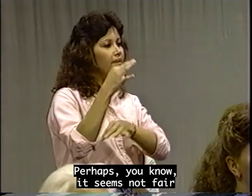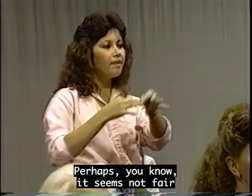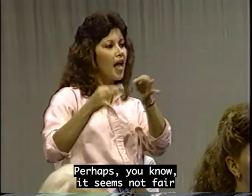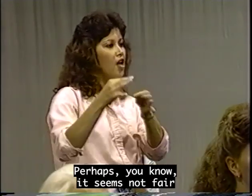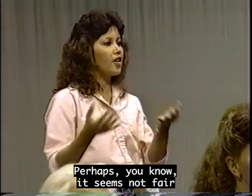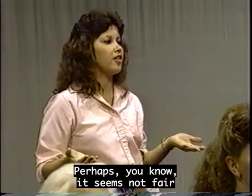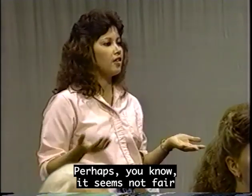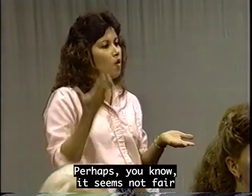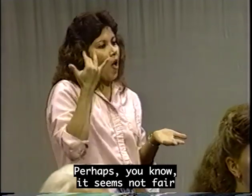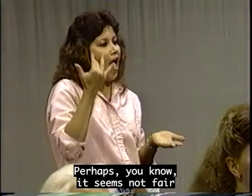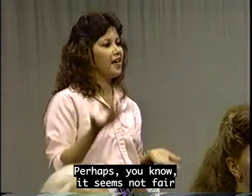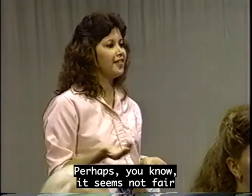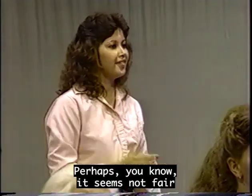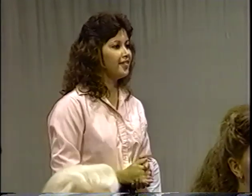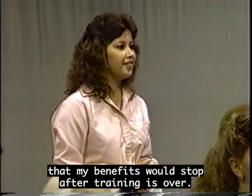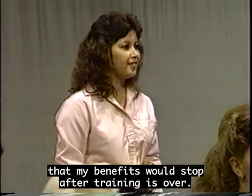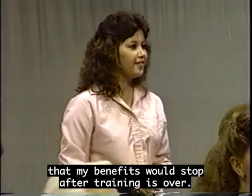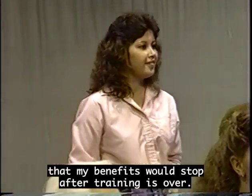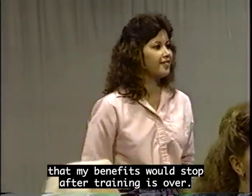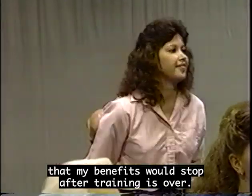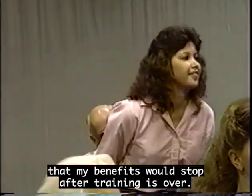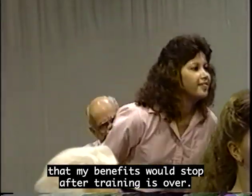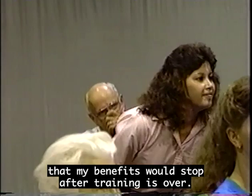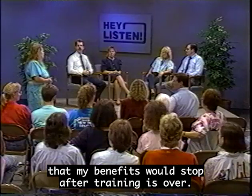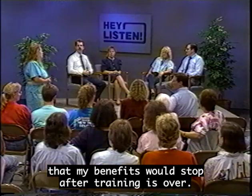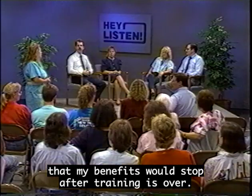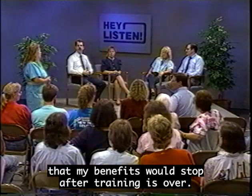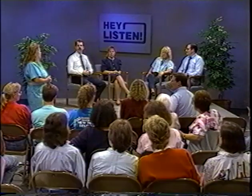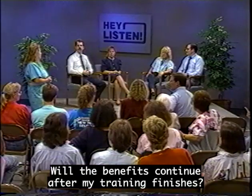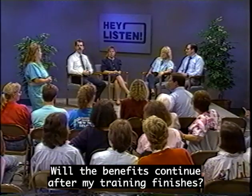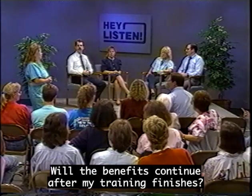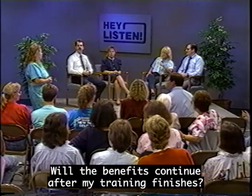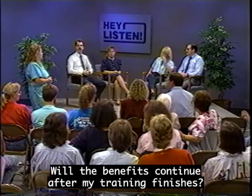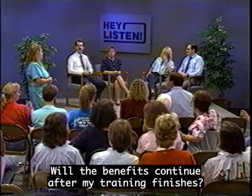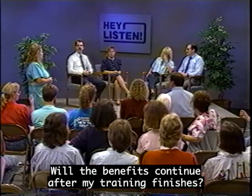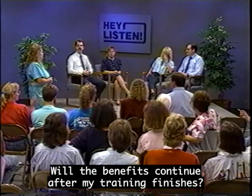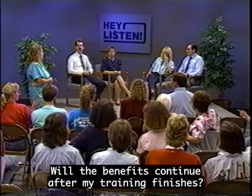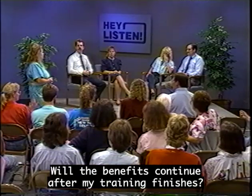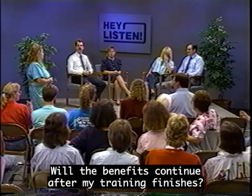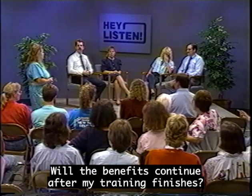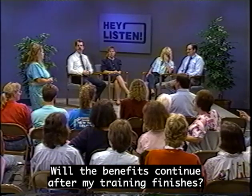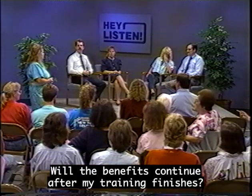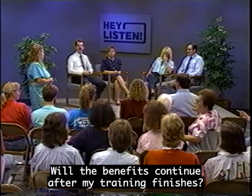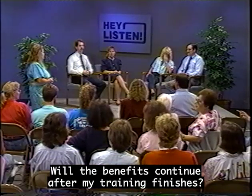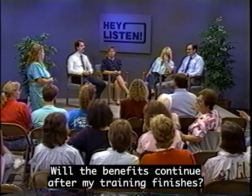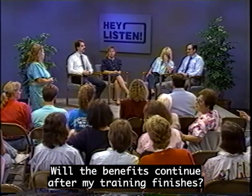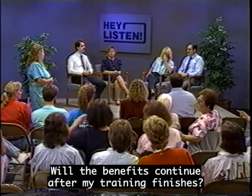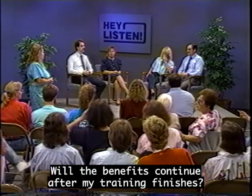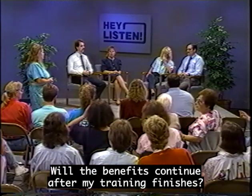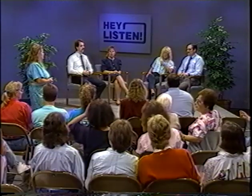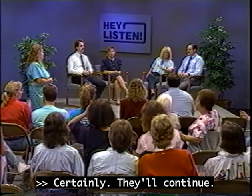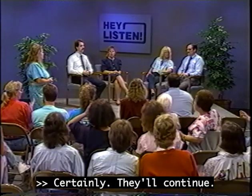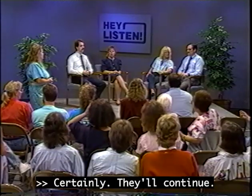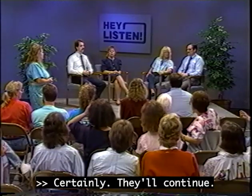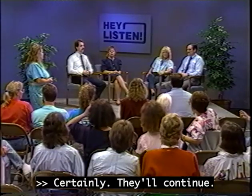Perhaps, it seems not fair that my benefits would stop after training is over. Will the benefits continue after my training